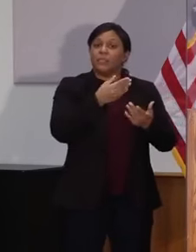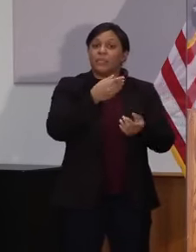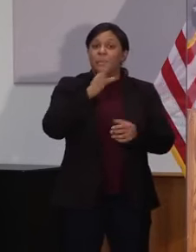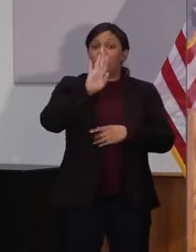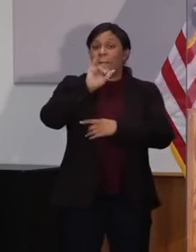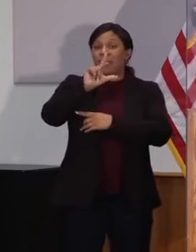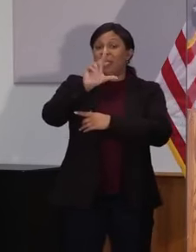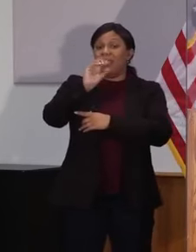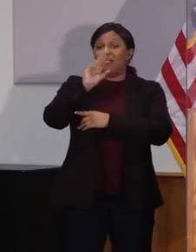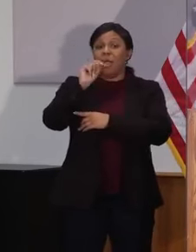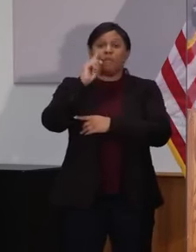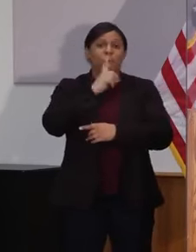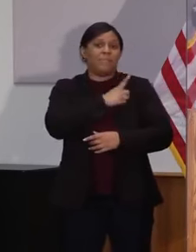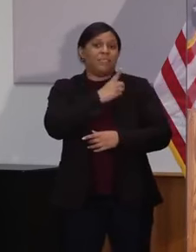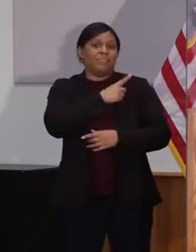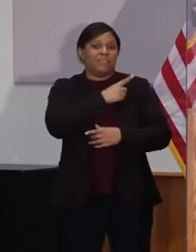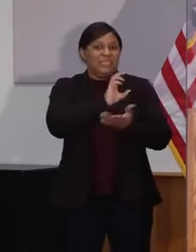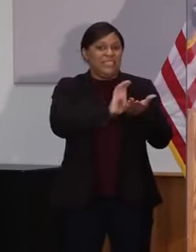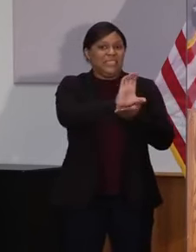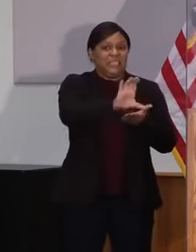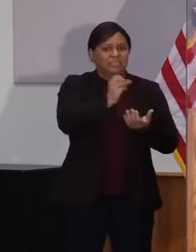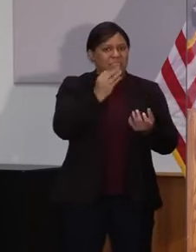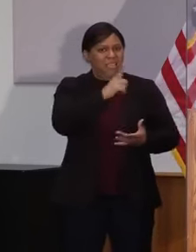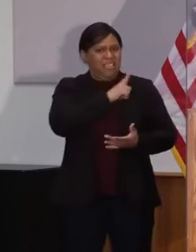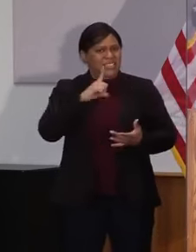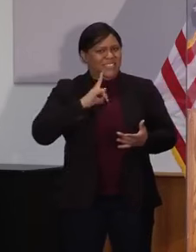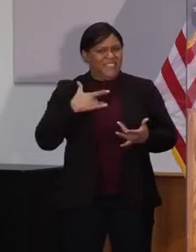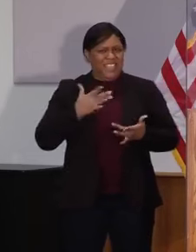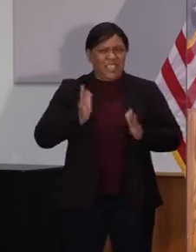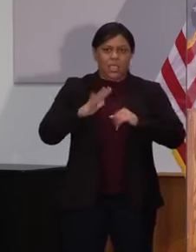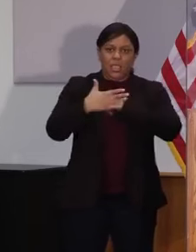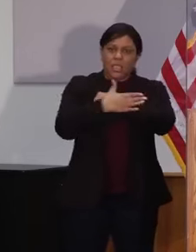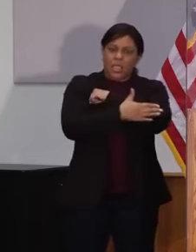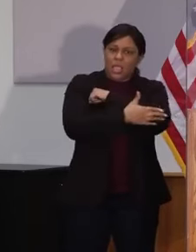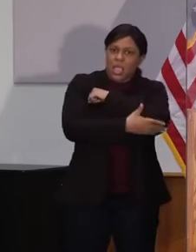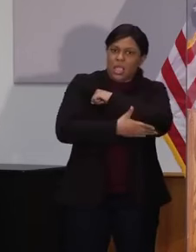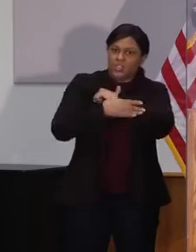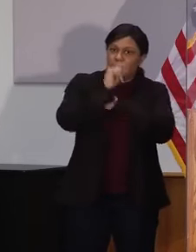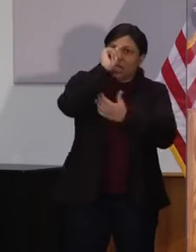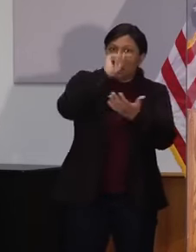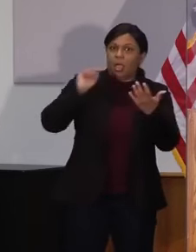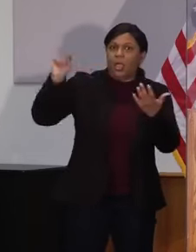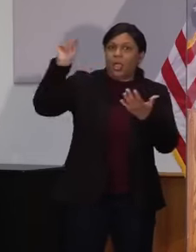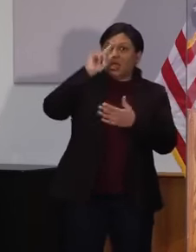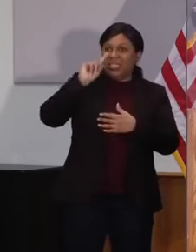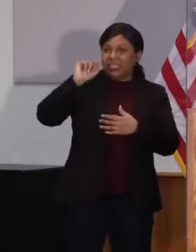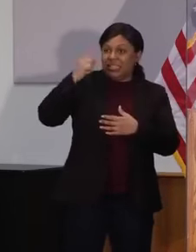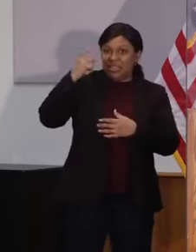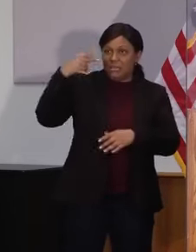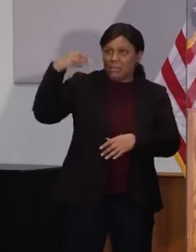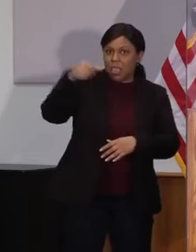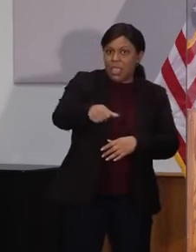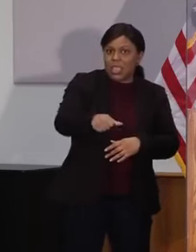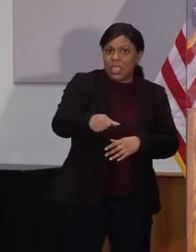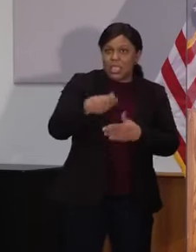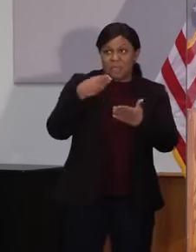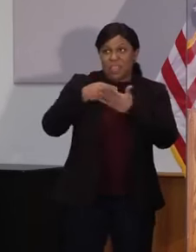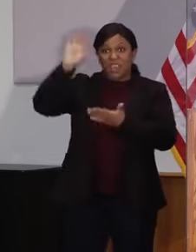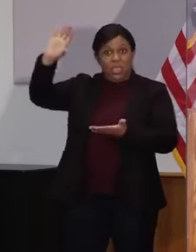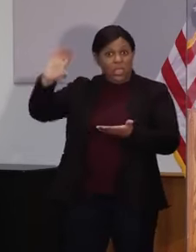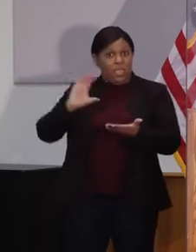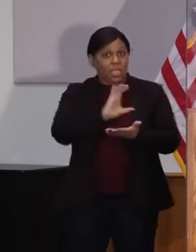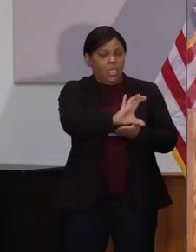some discomfort around rural Minnesotans having to pay in any way towards rebuilding, towards, you know, these costs in